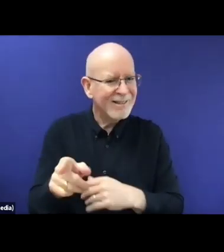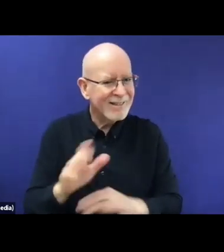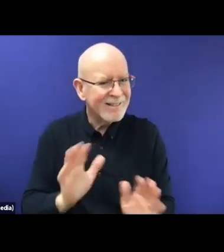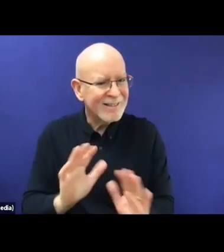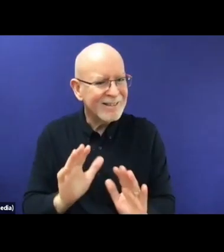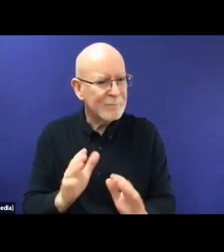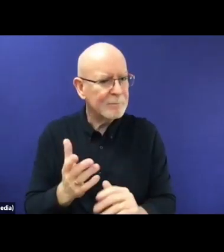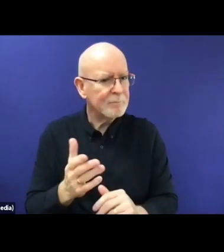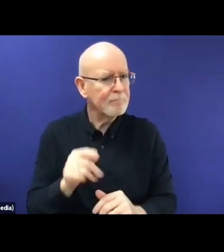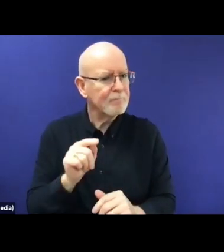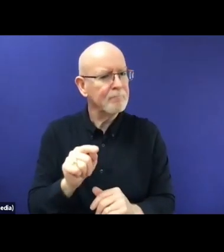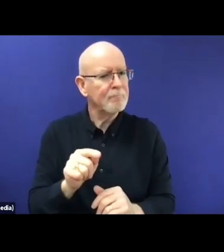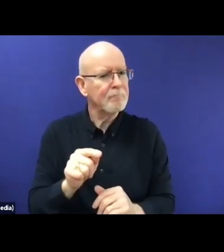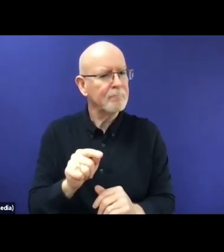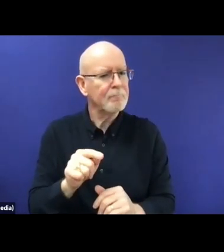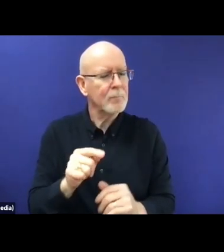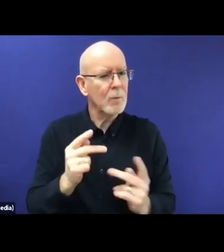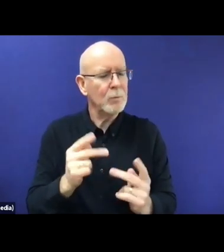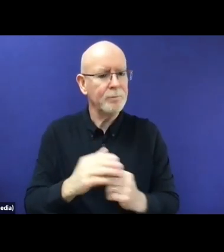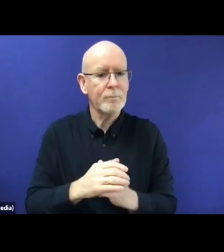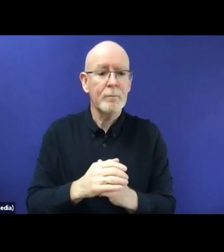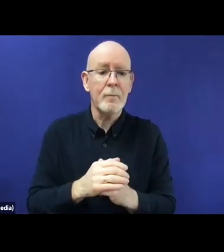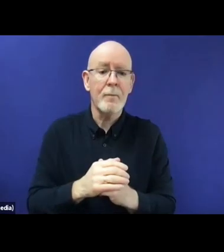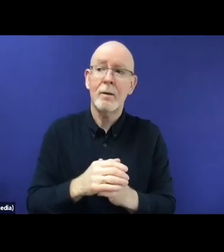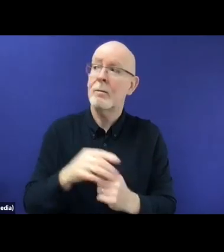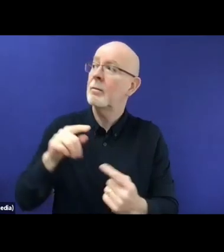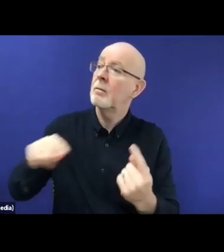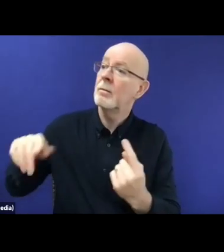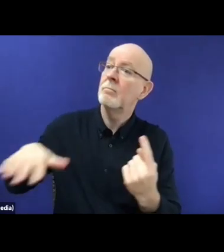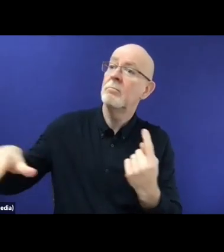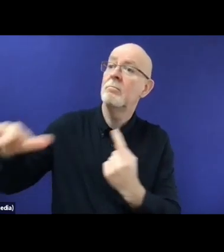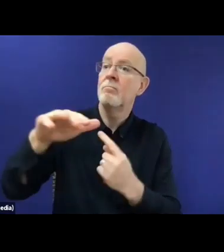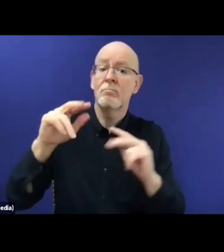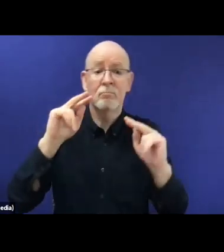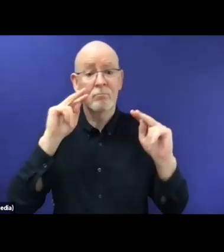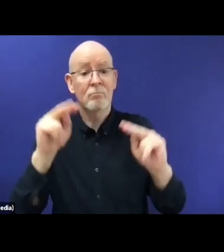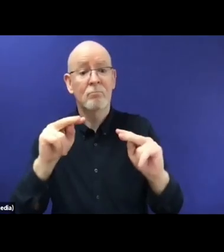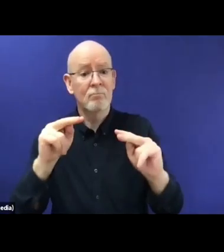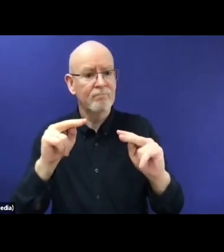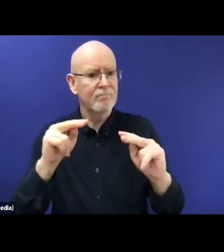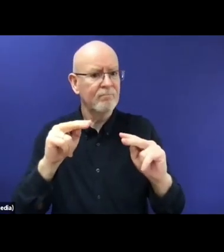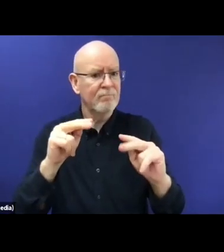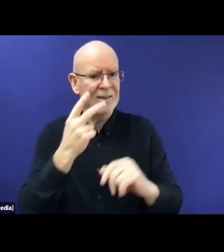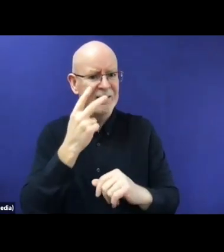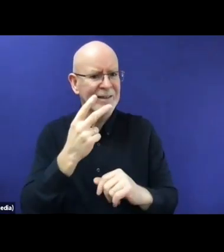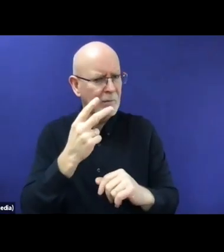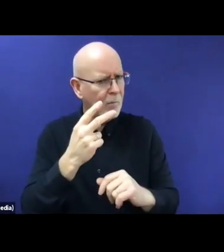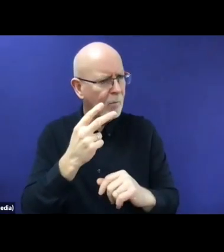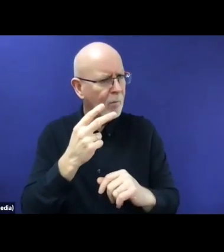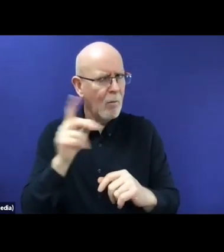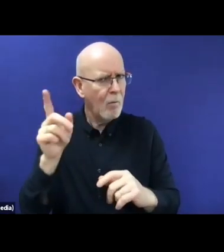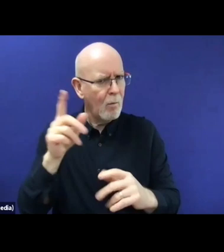Civil society is very active, and of course, there is the invaluable work that judicial bodies are doing to shore up the